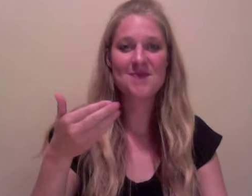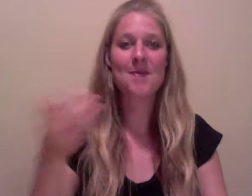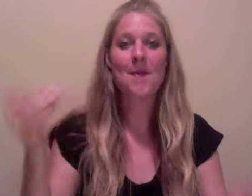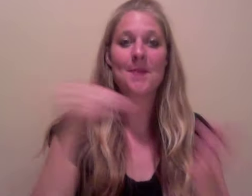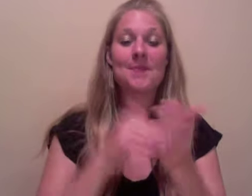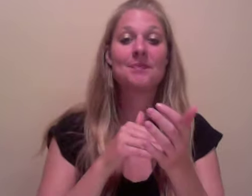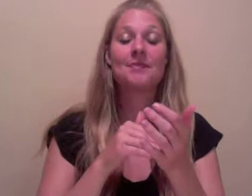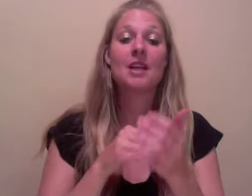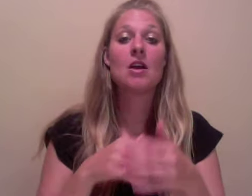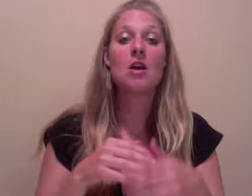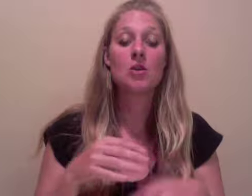Hi, welcome again.